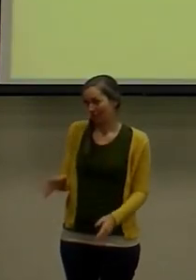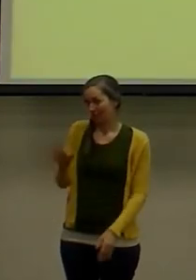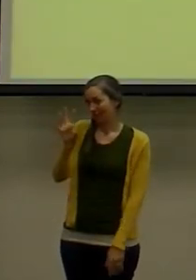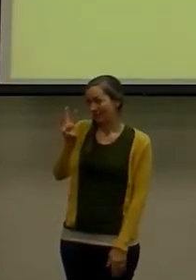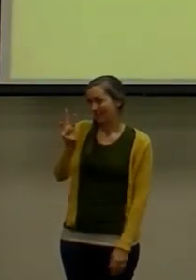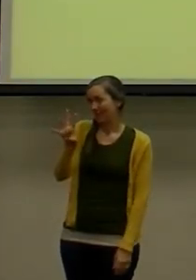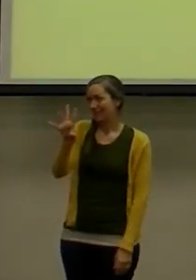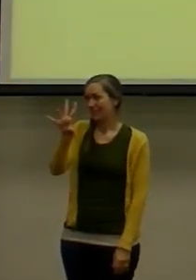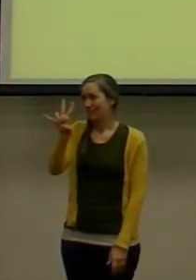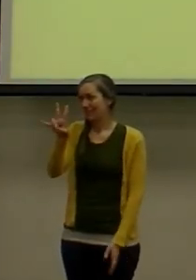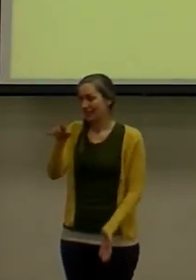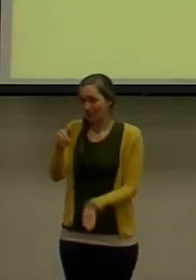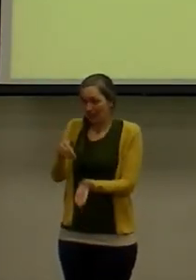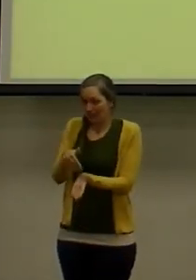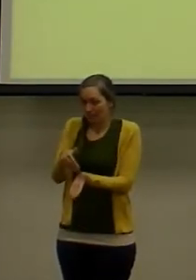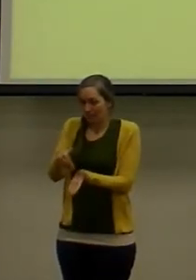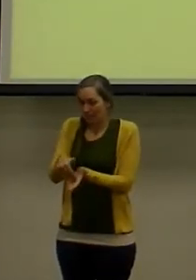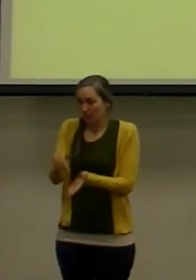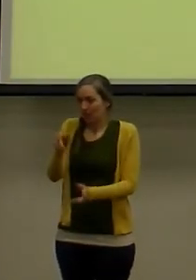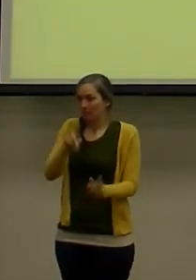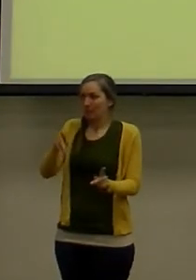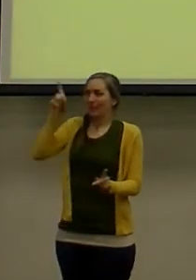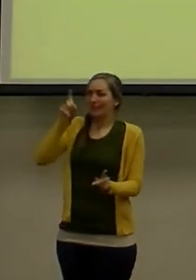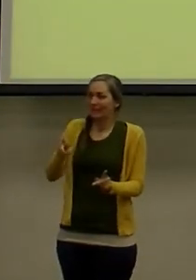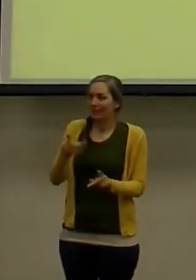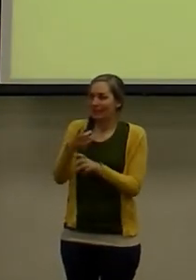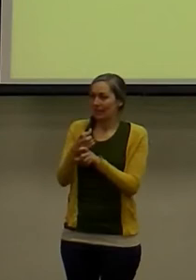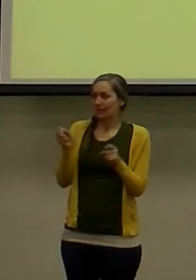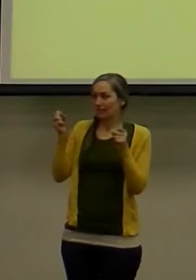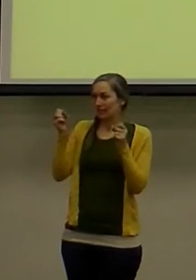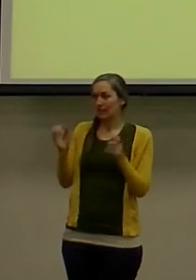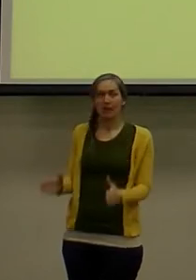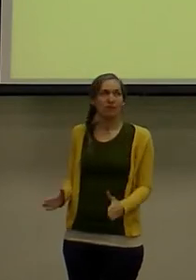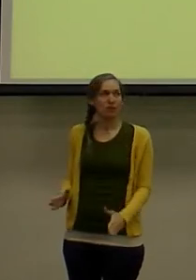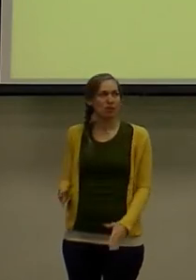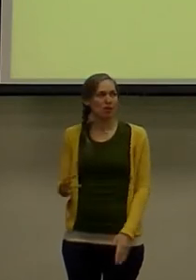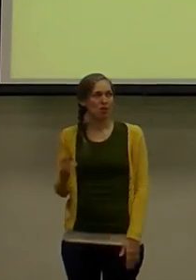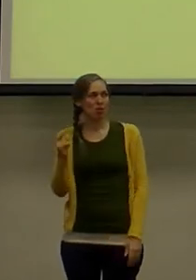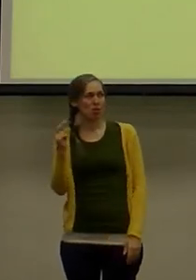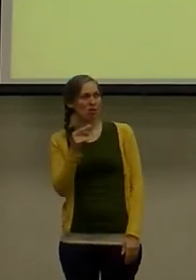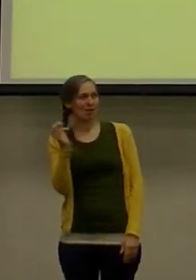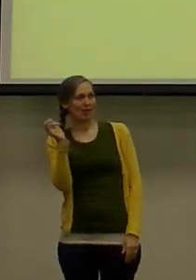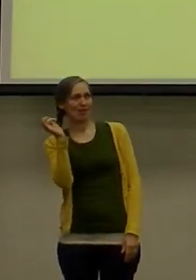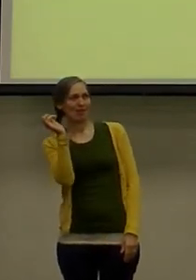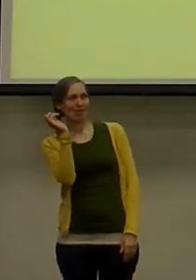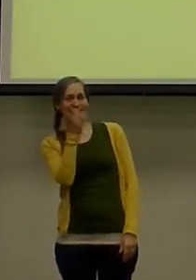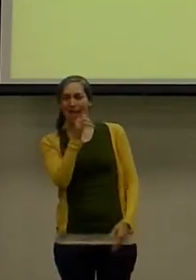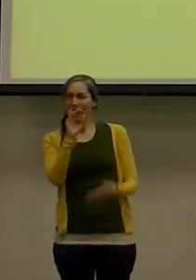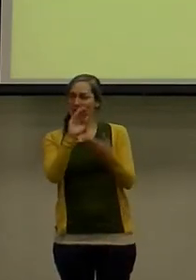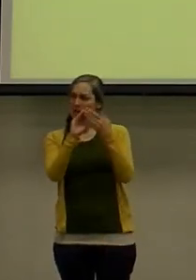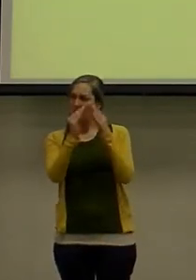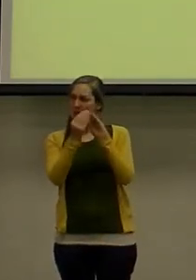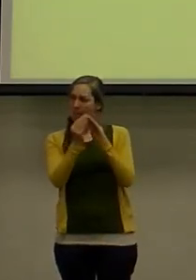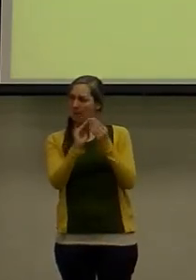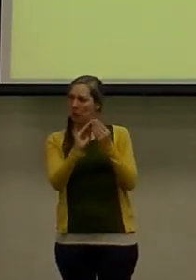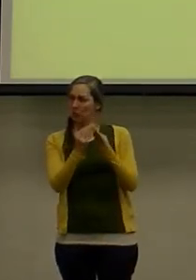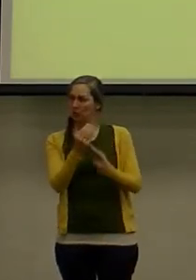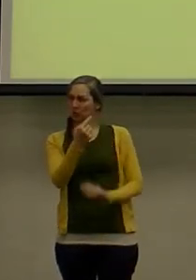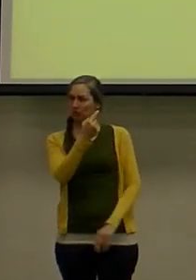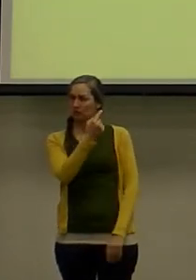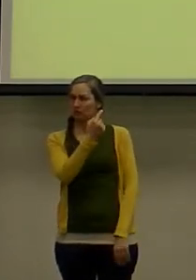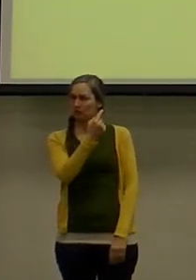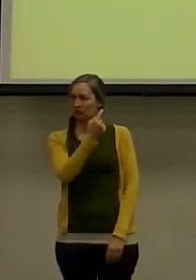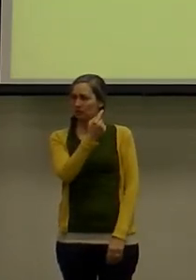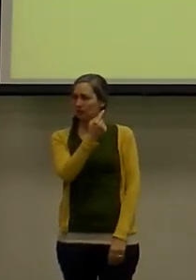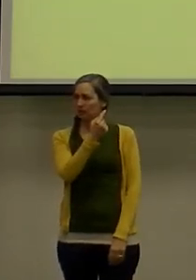million people need Savior. Look at that, those numbers.